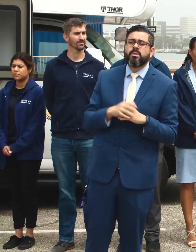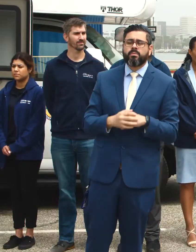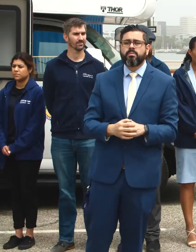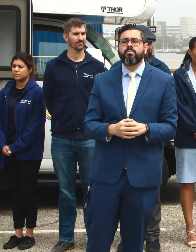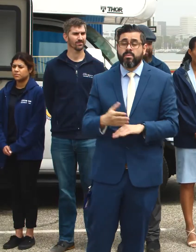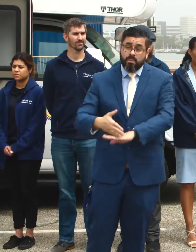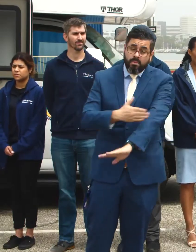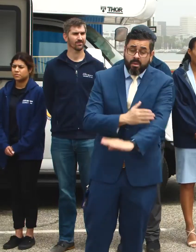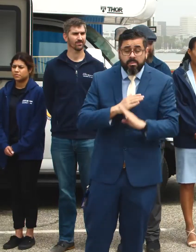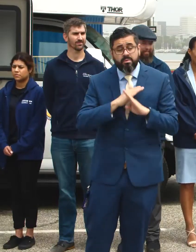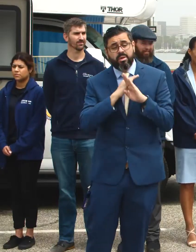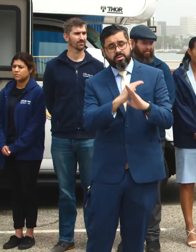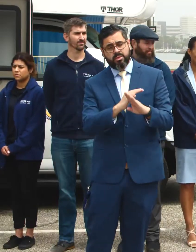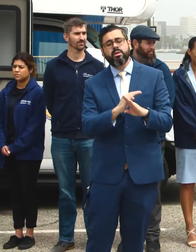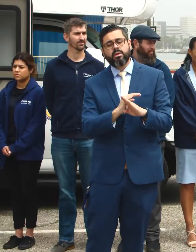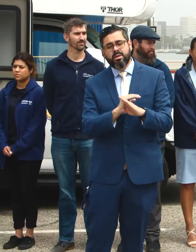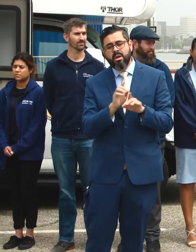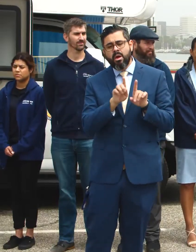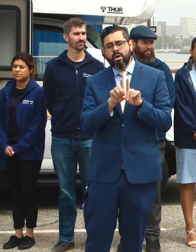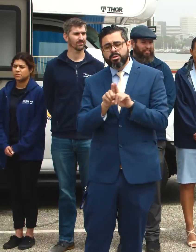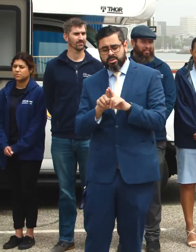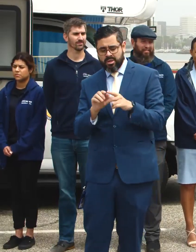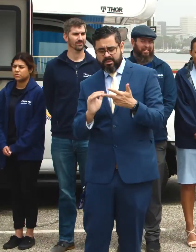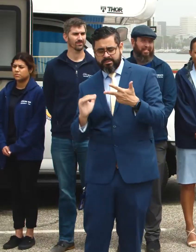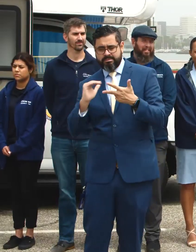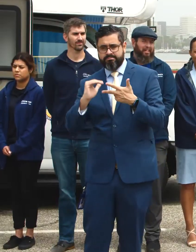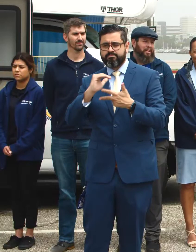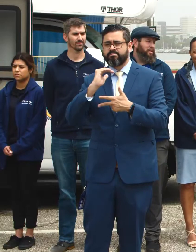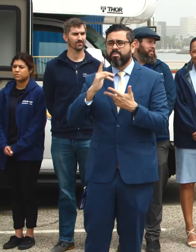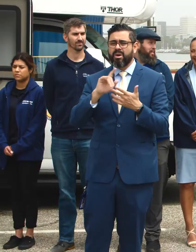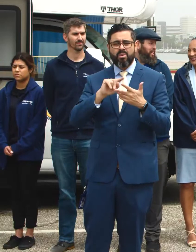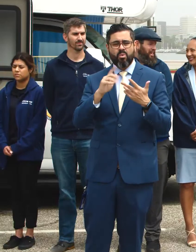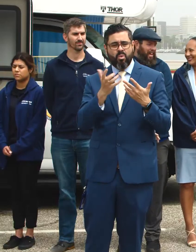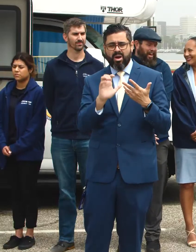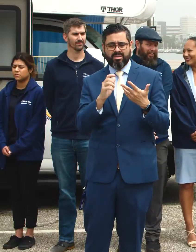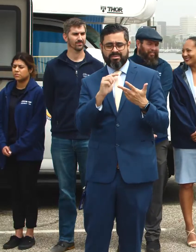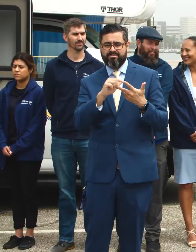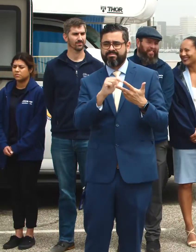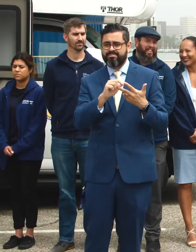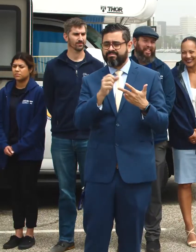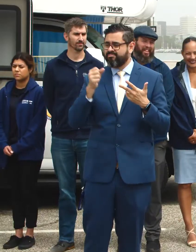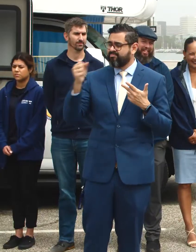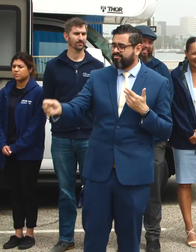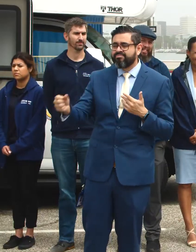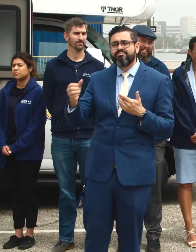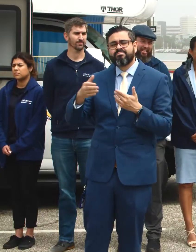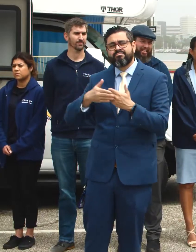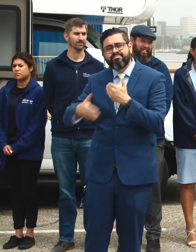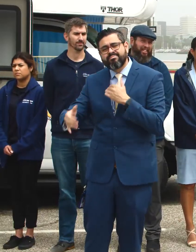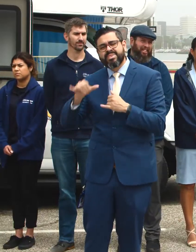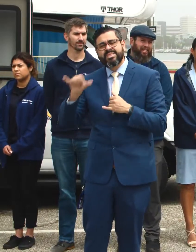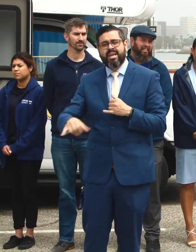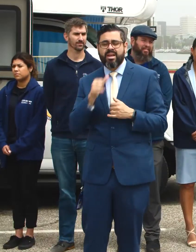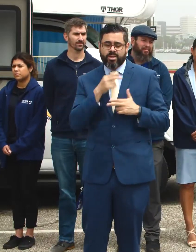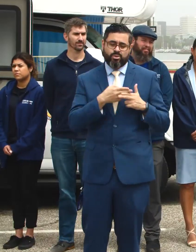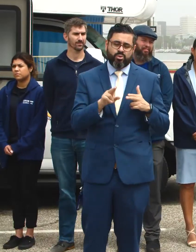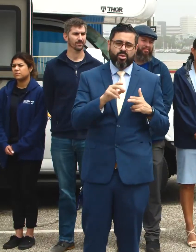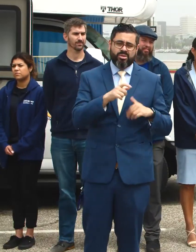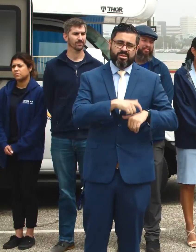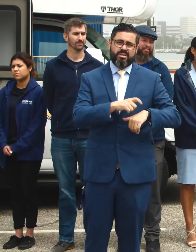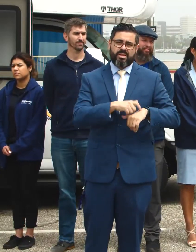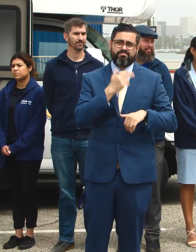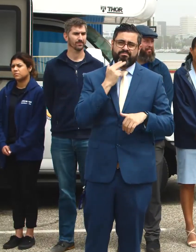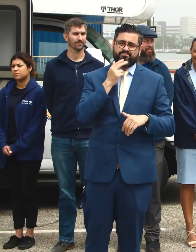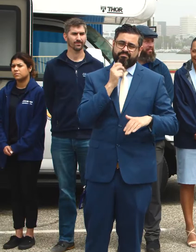prevention, also ensure that there's capacity at the interim level, but we want to be moving people out of the interim level into permanent housing, and that's a key focus for us as